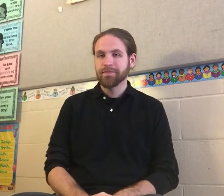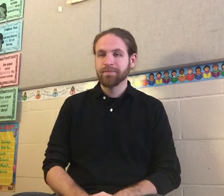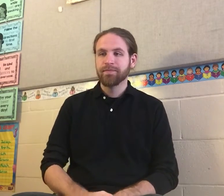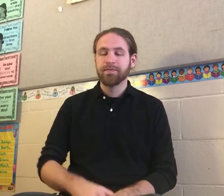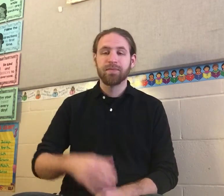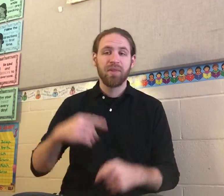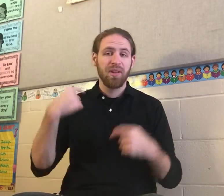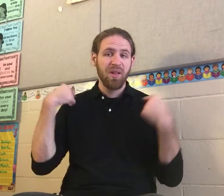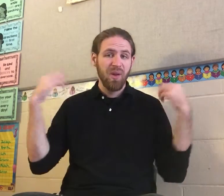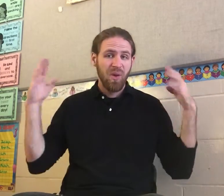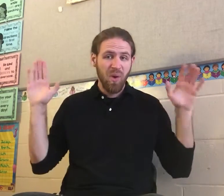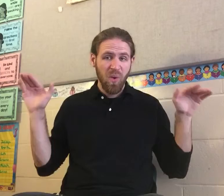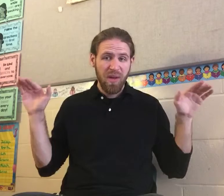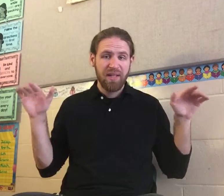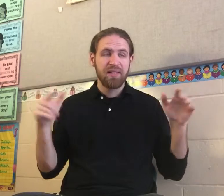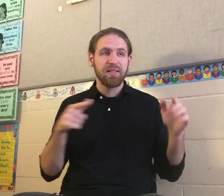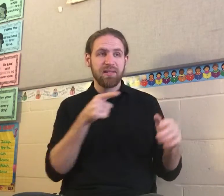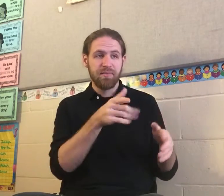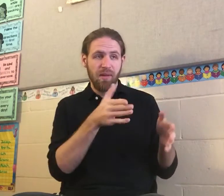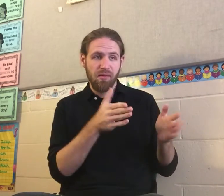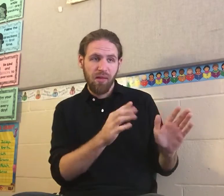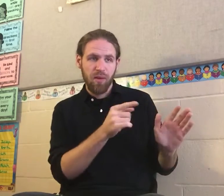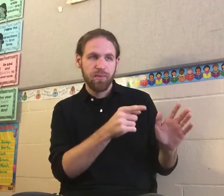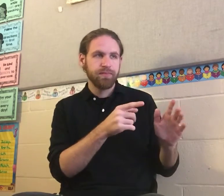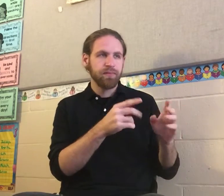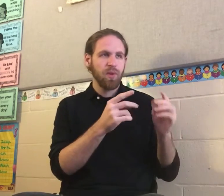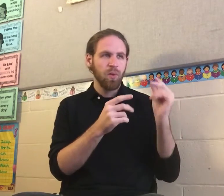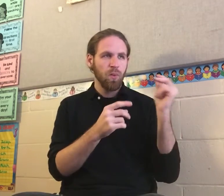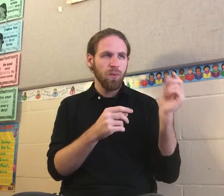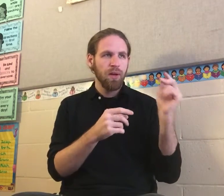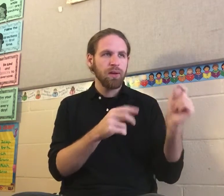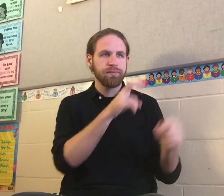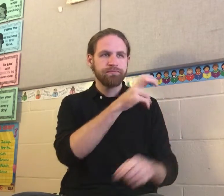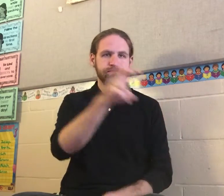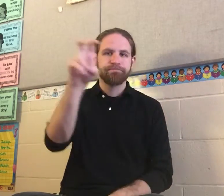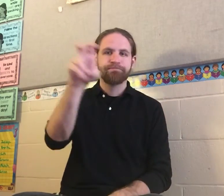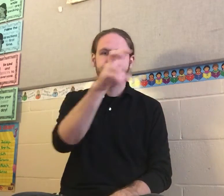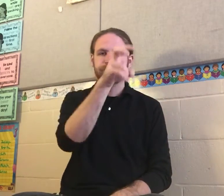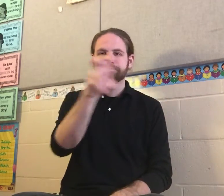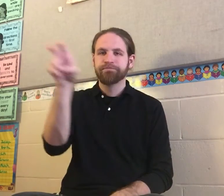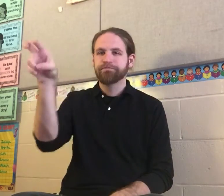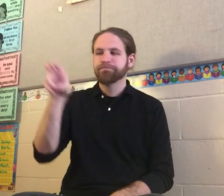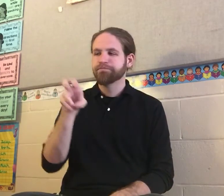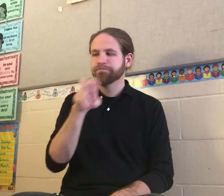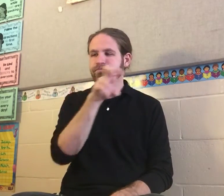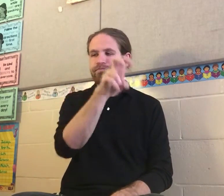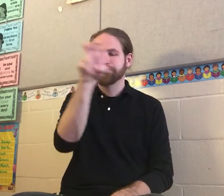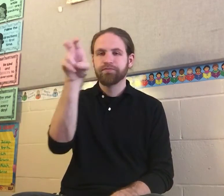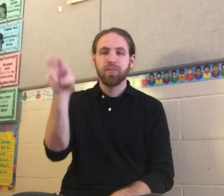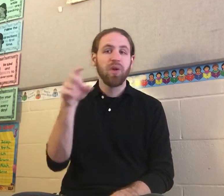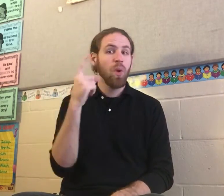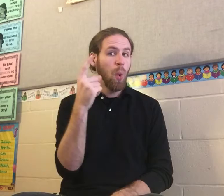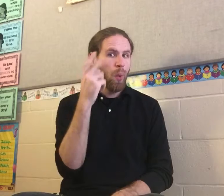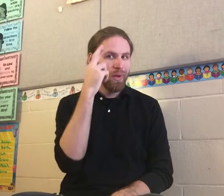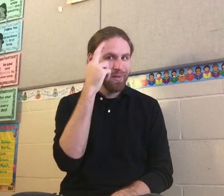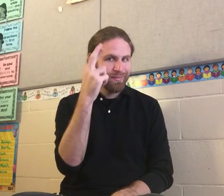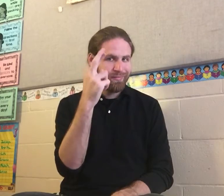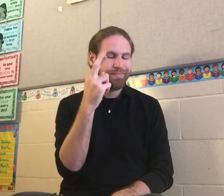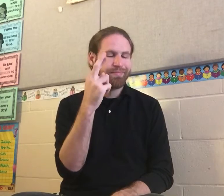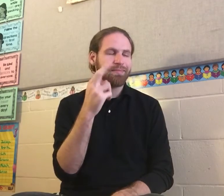Wings allow insects to move quickly from place to place, and they are surely one reason insects have survived in such large numbers for